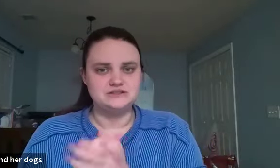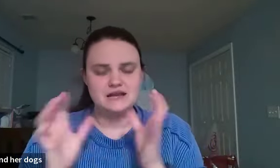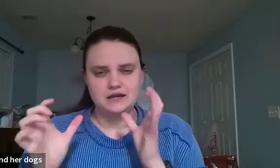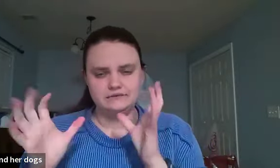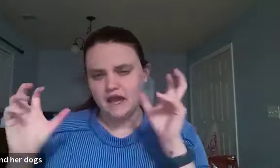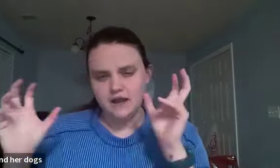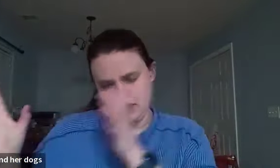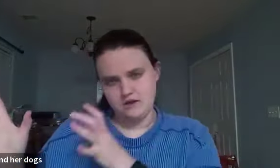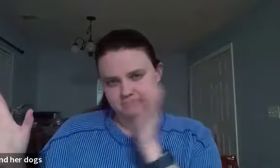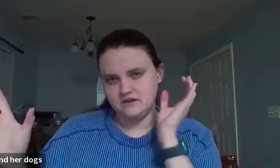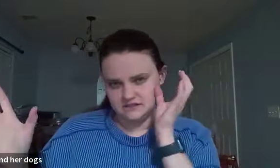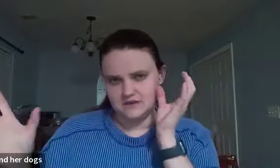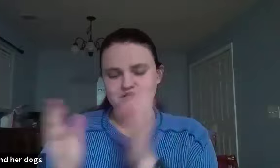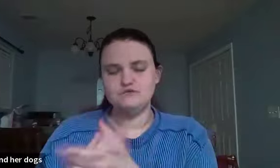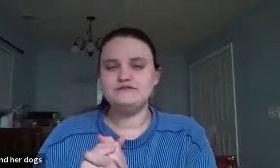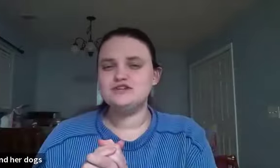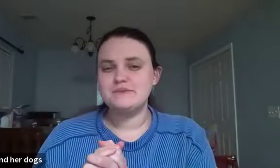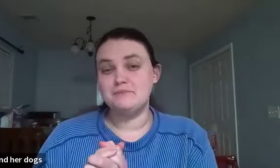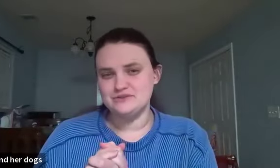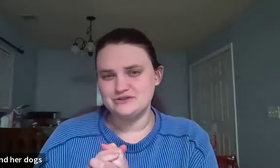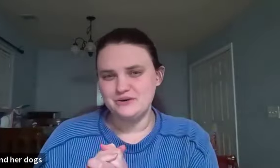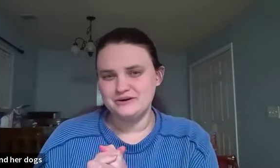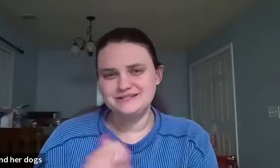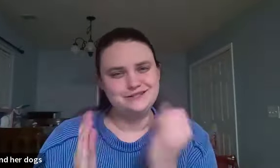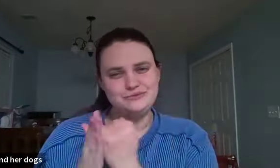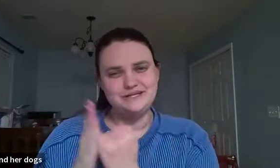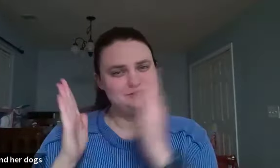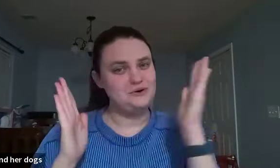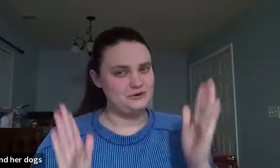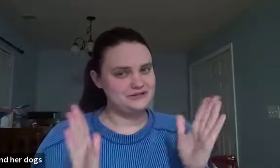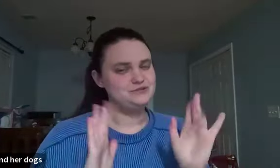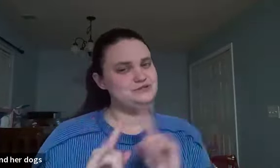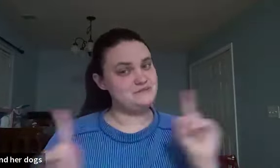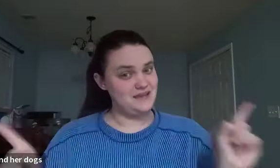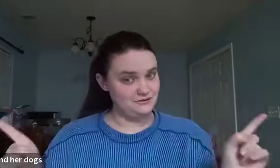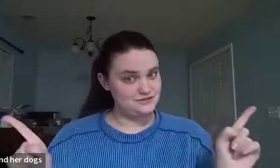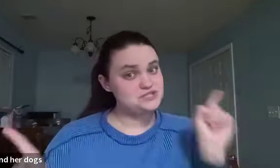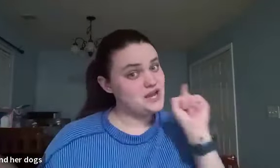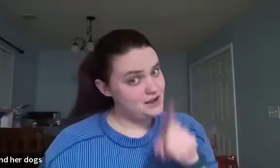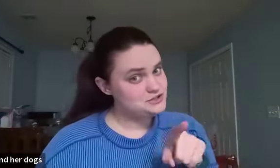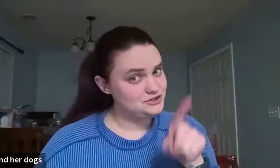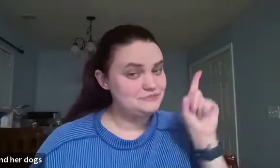painters, that kind of concept. So, but if you're talking about a musical artist, you wouldn't do artist, you would do something else, which I will show you.